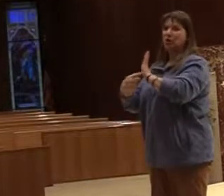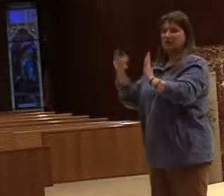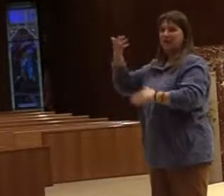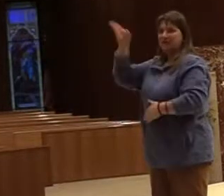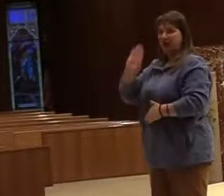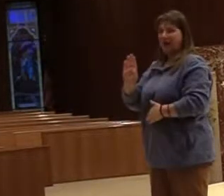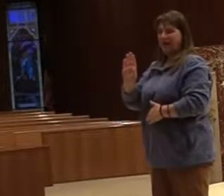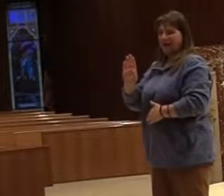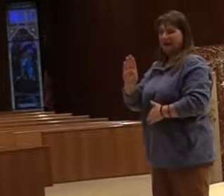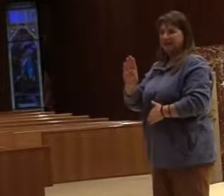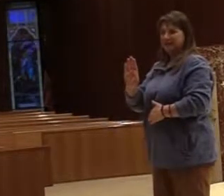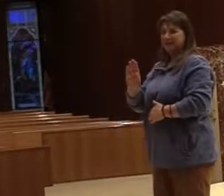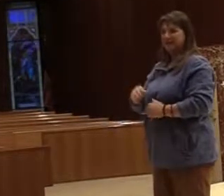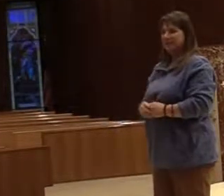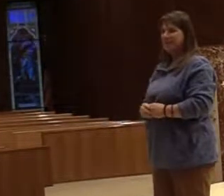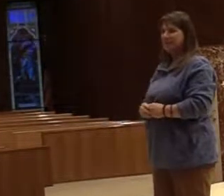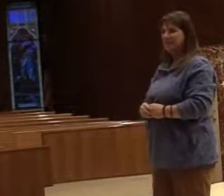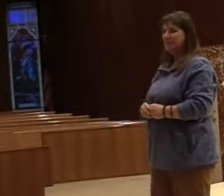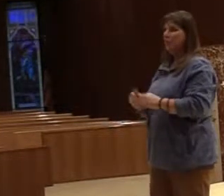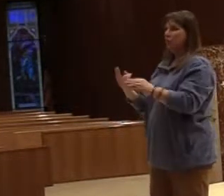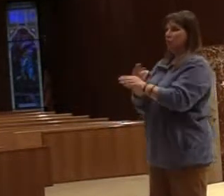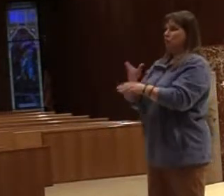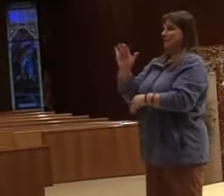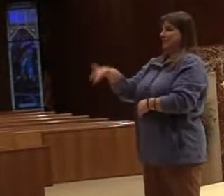Old Jerusalem.